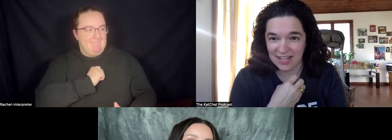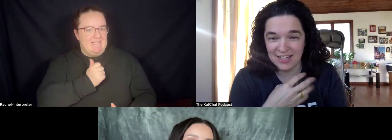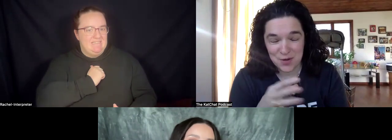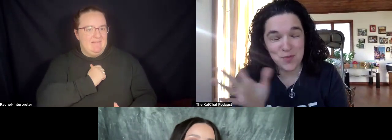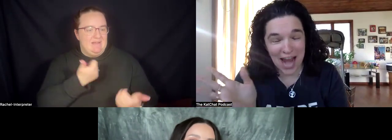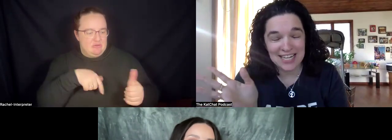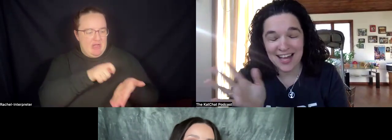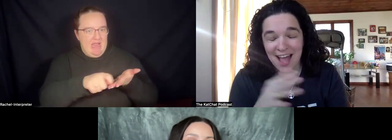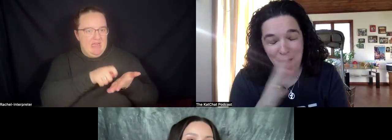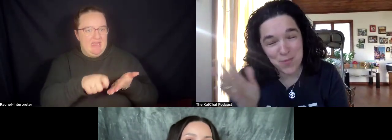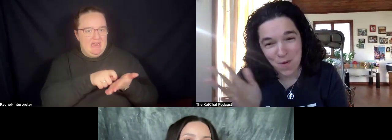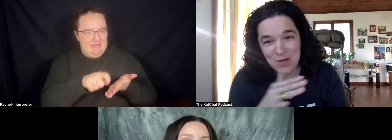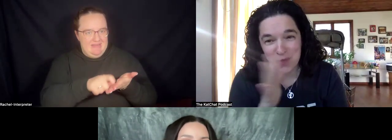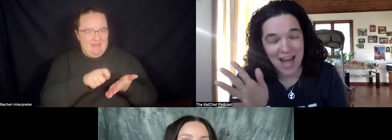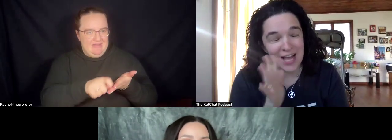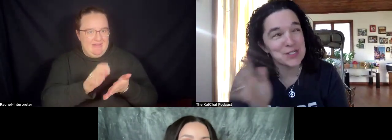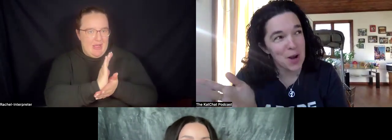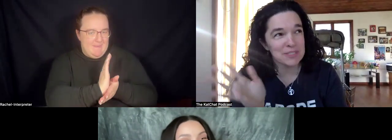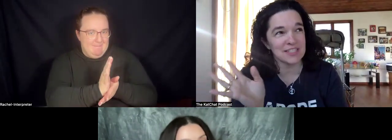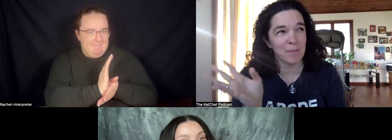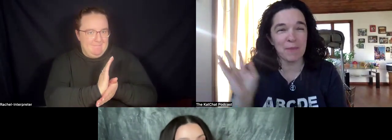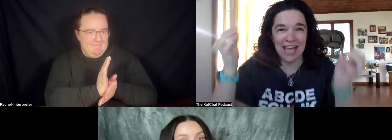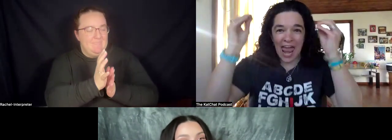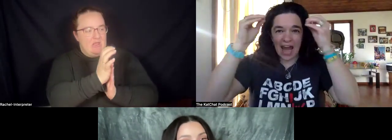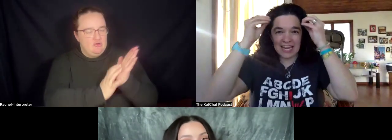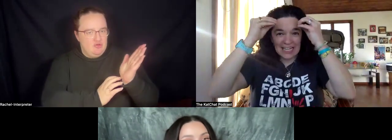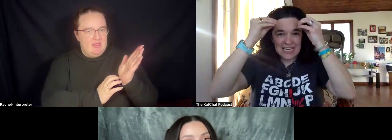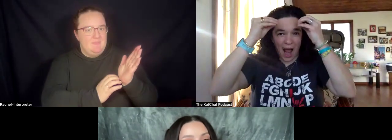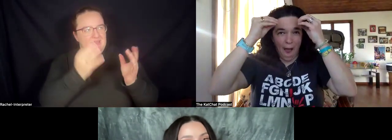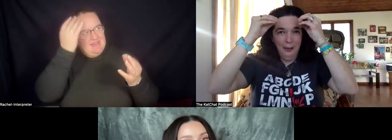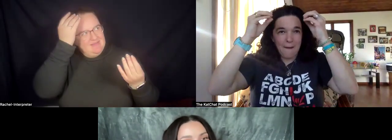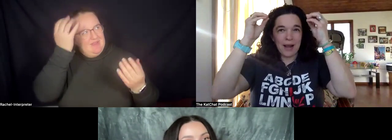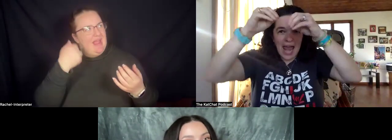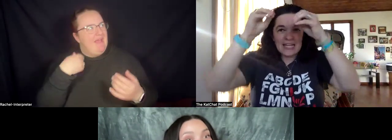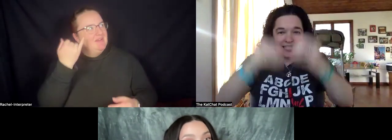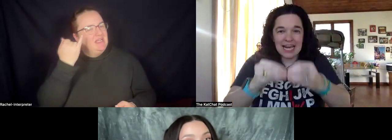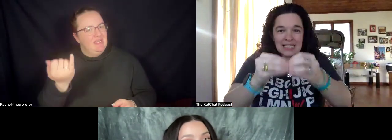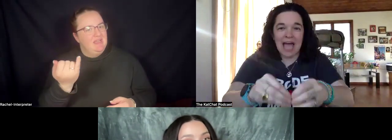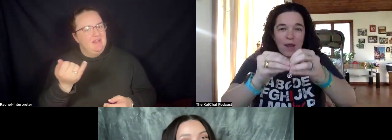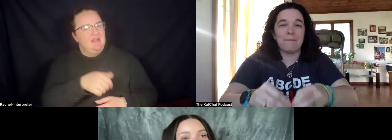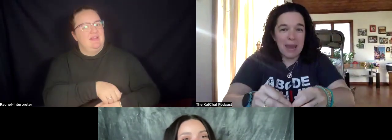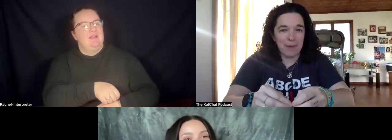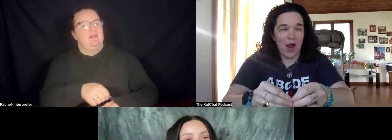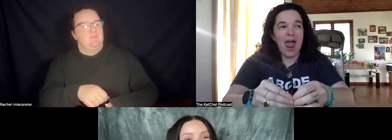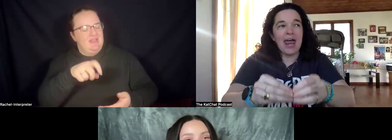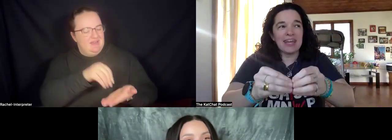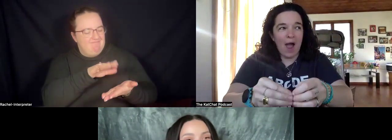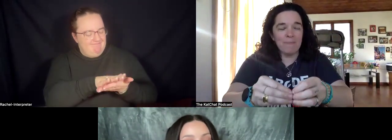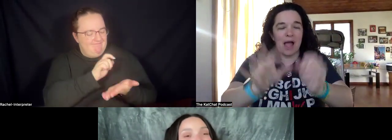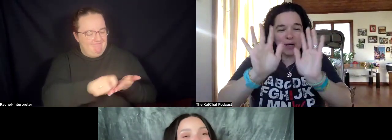to write a movie, write a script and something because I had an idea, but I had to Yes. get it down on